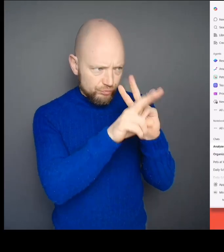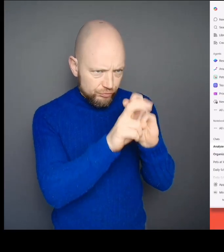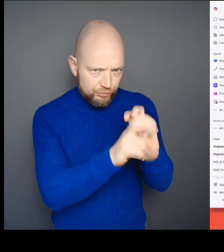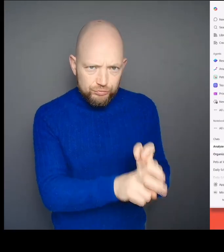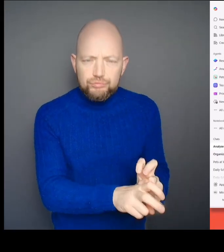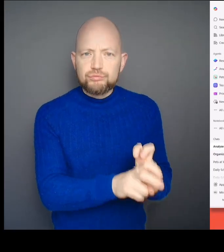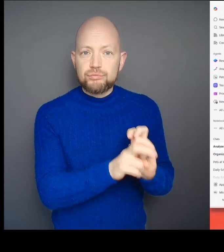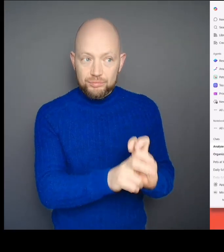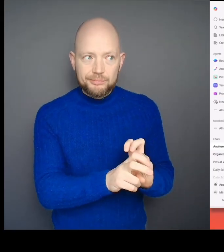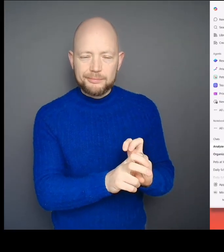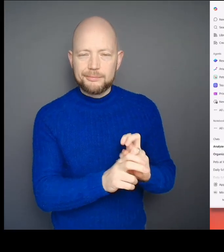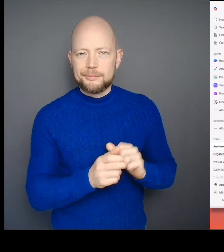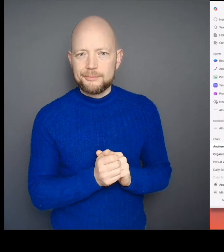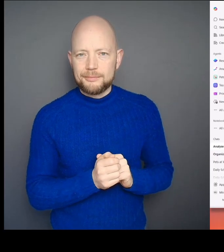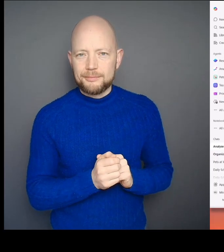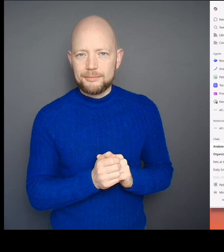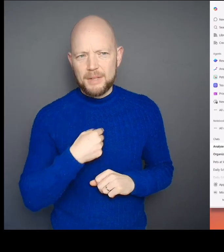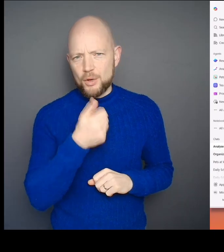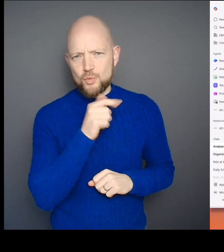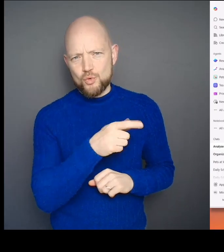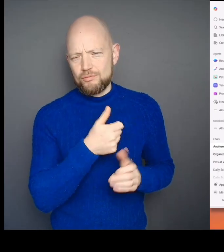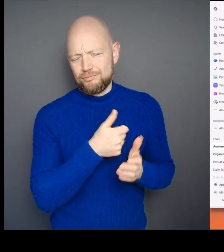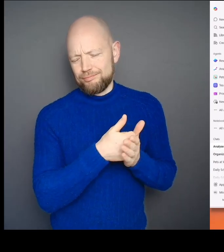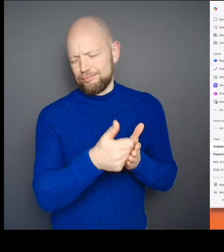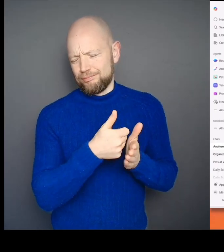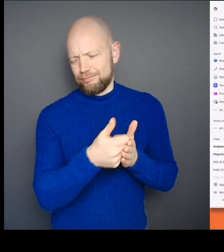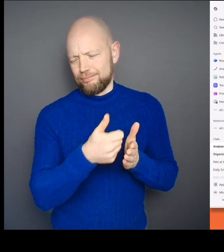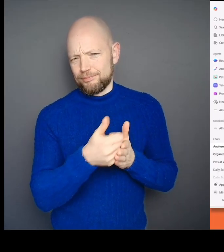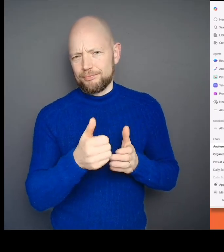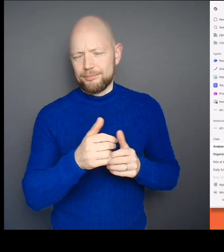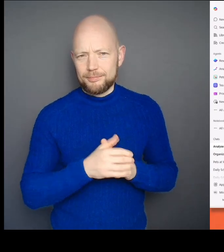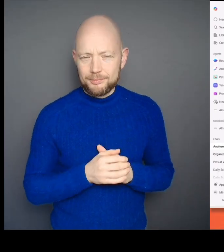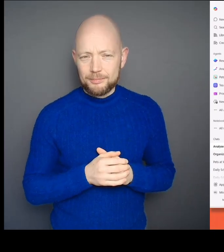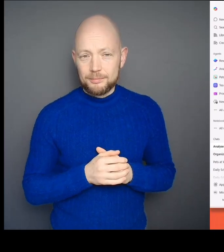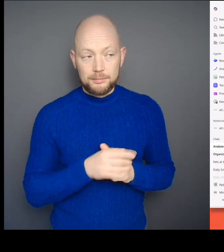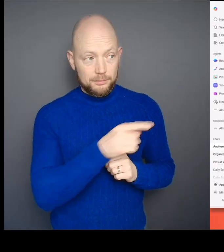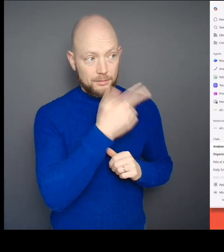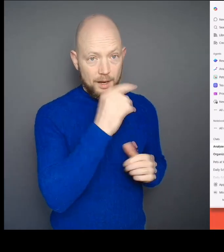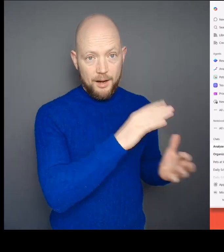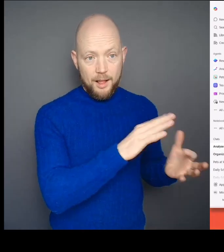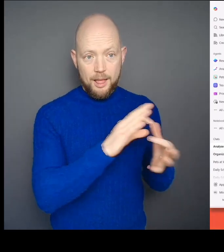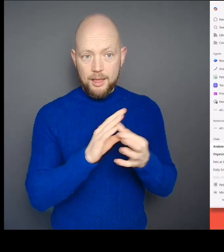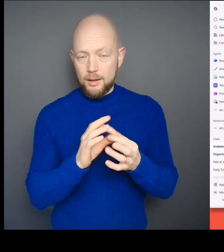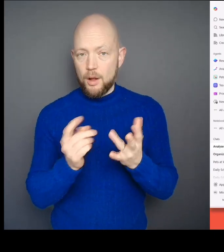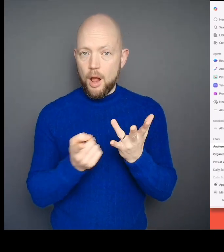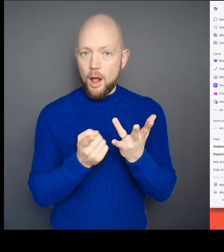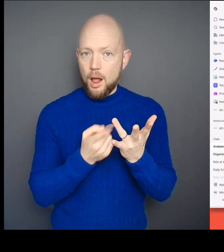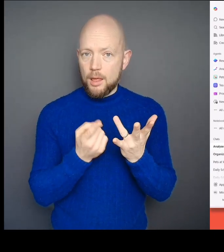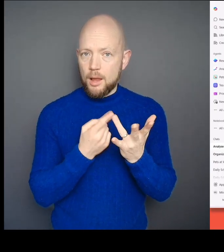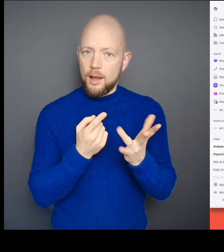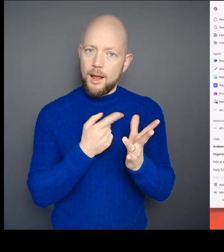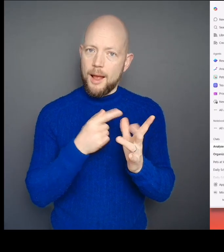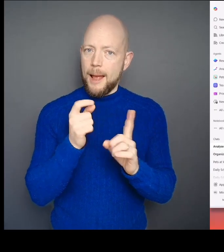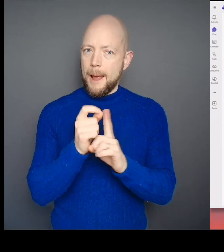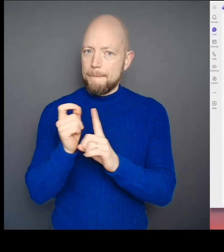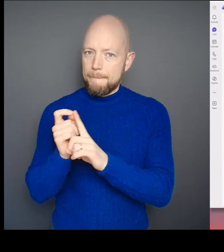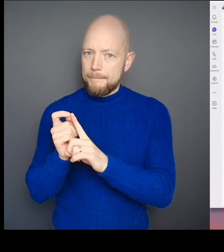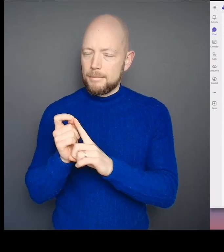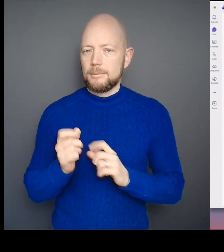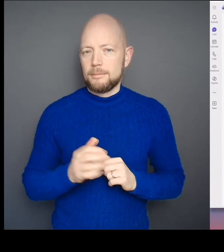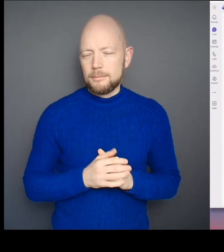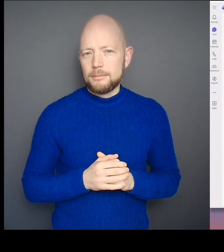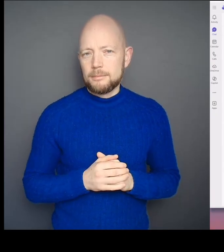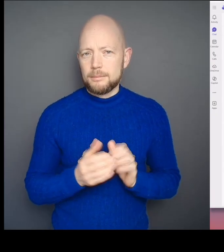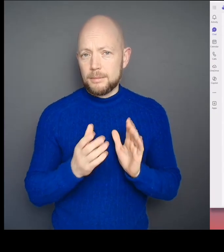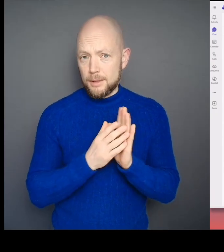things. This is typically how I use it the most, but it does follow you around wherever you go. And one of the most common places that